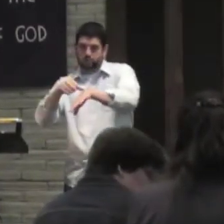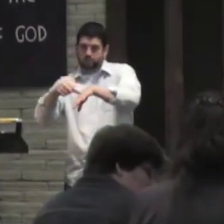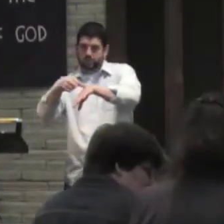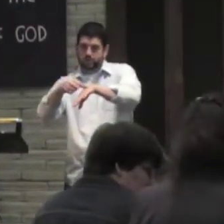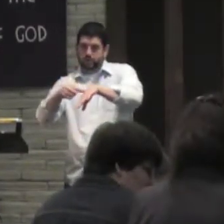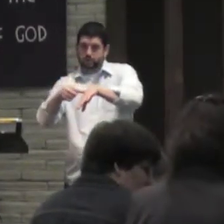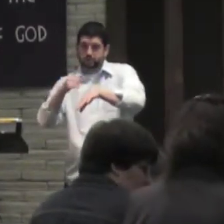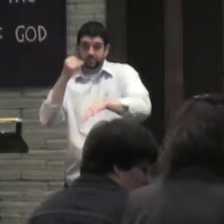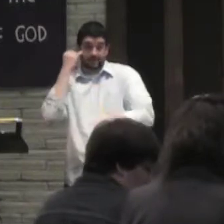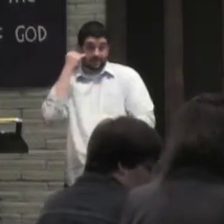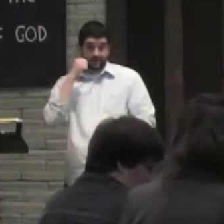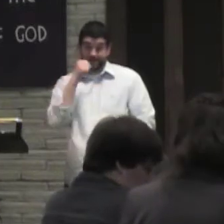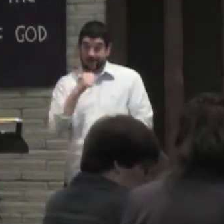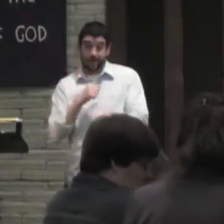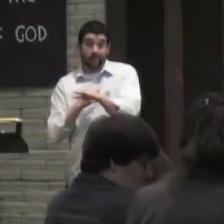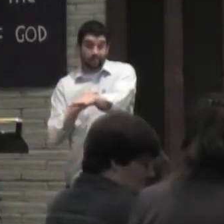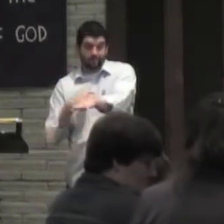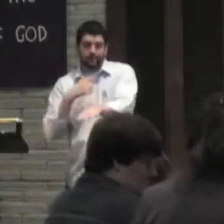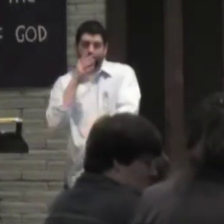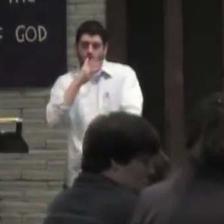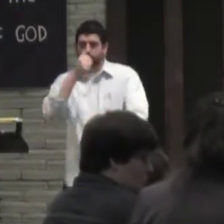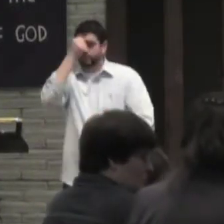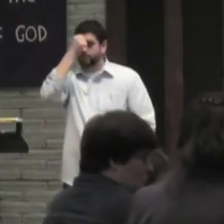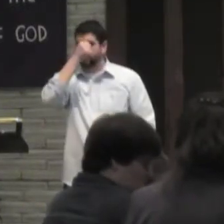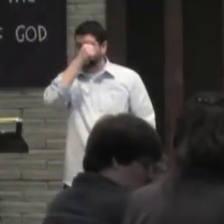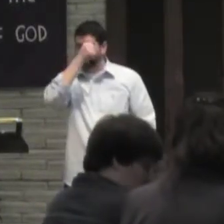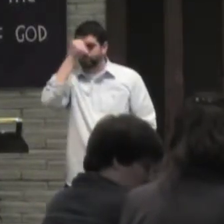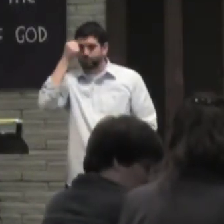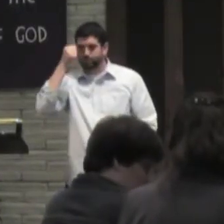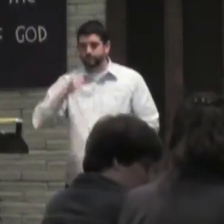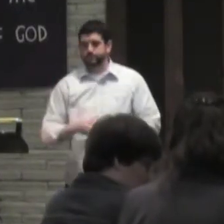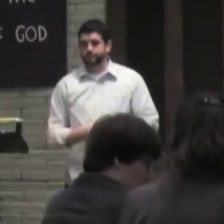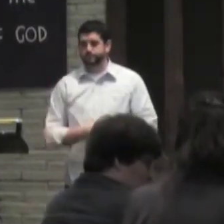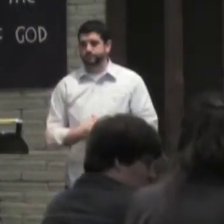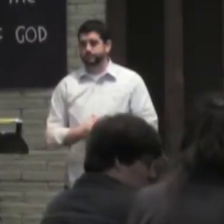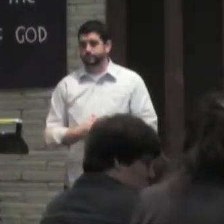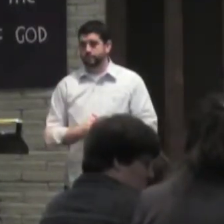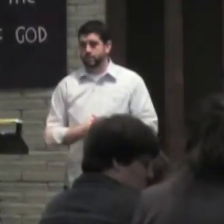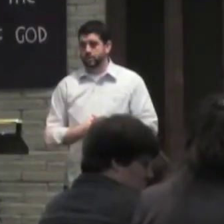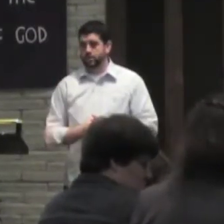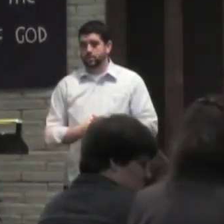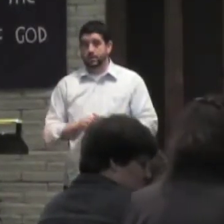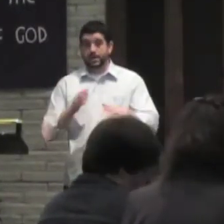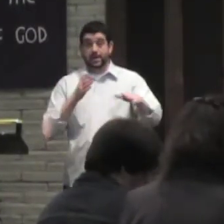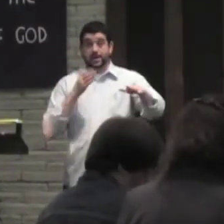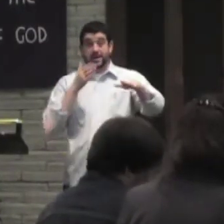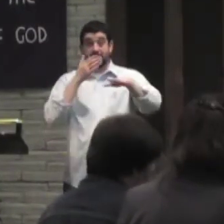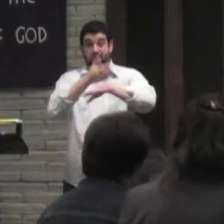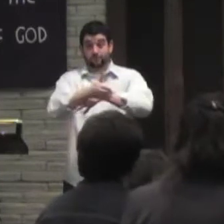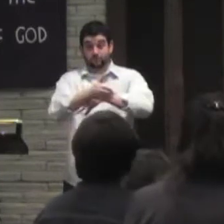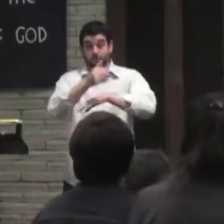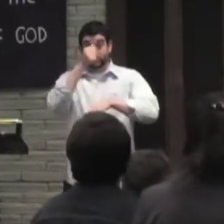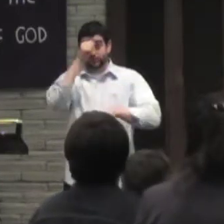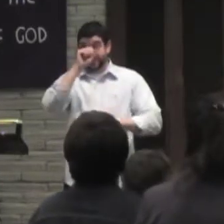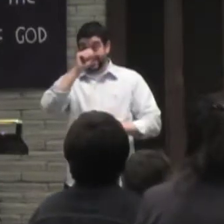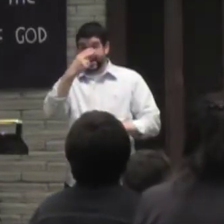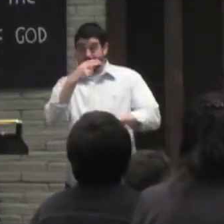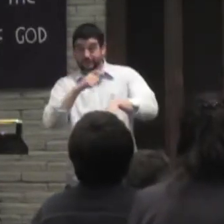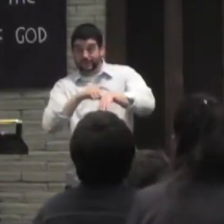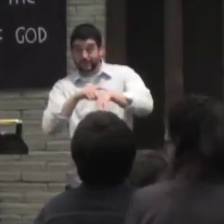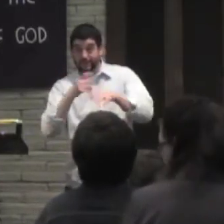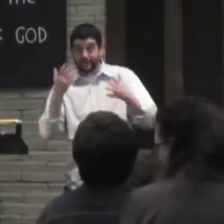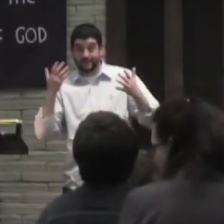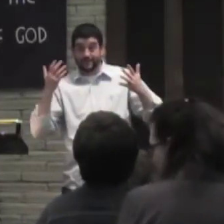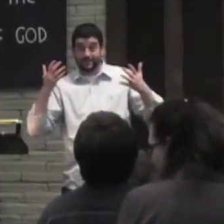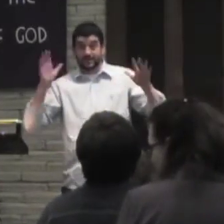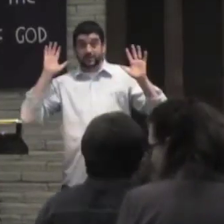hand. If not, I will place the ashes on your forehead. And after we have shared this time